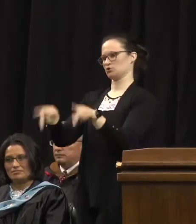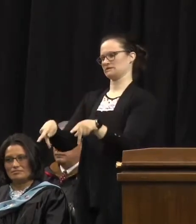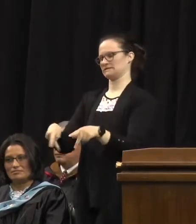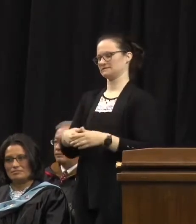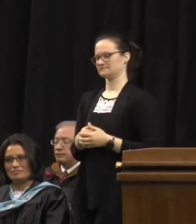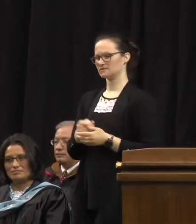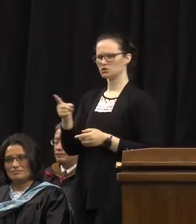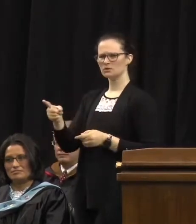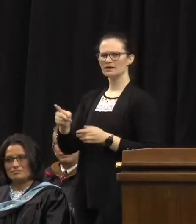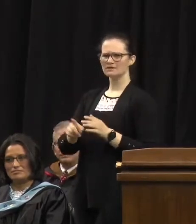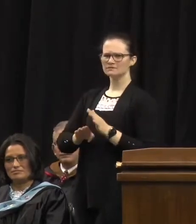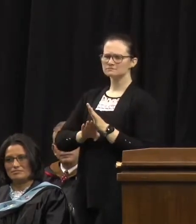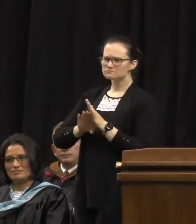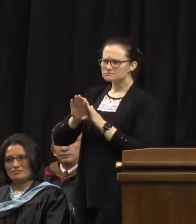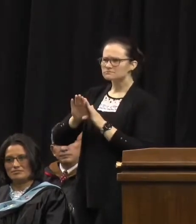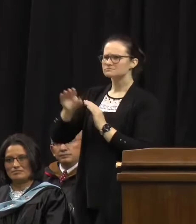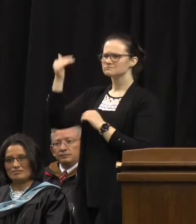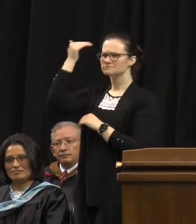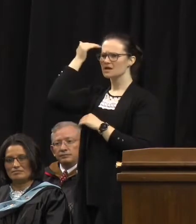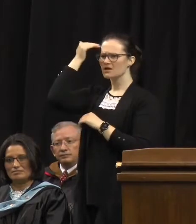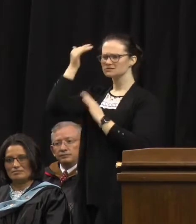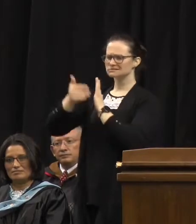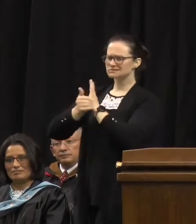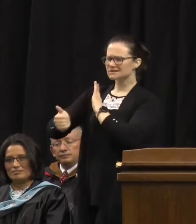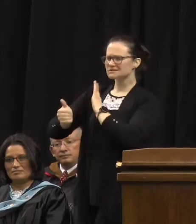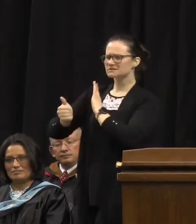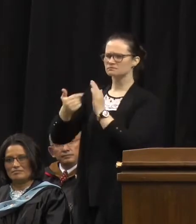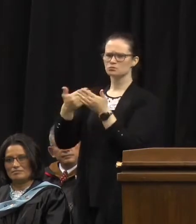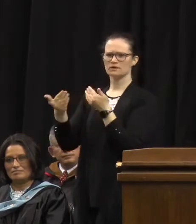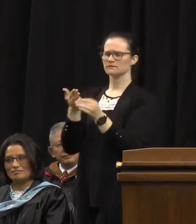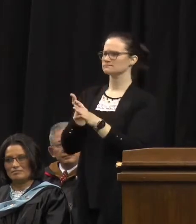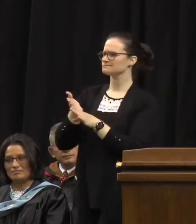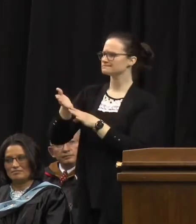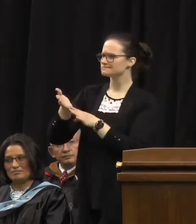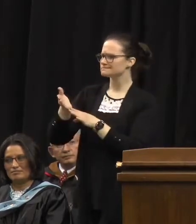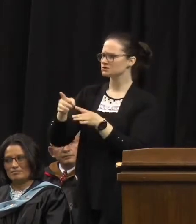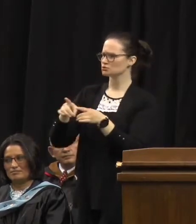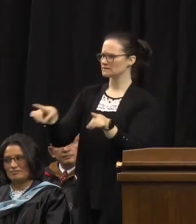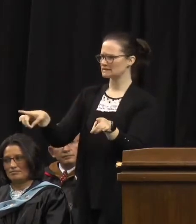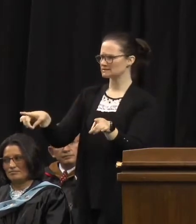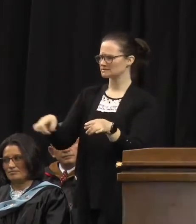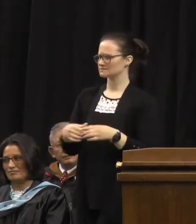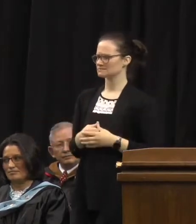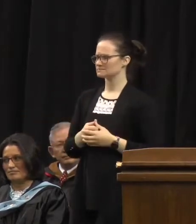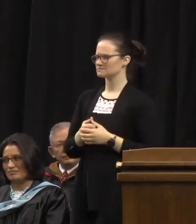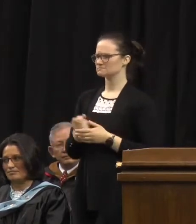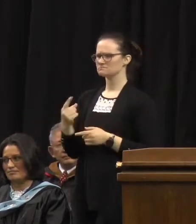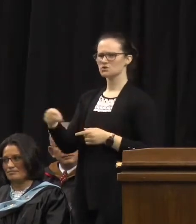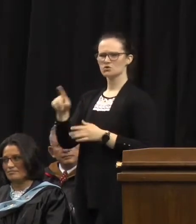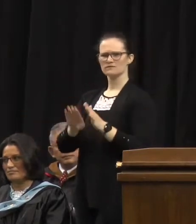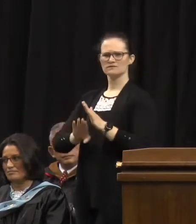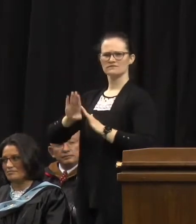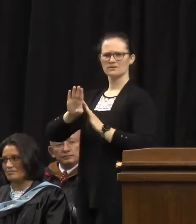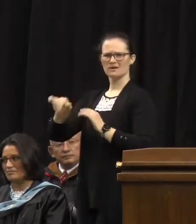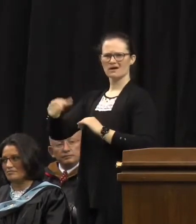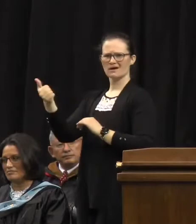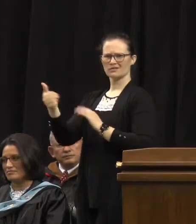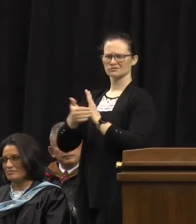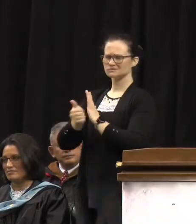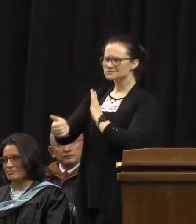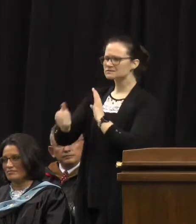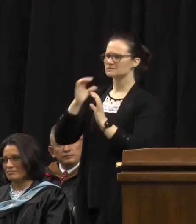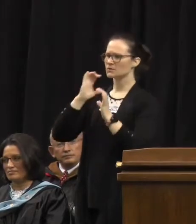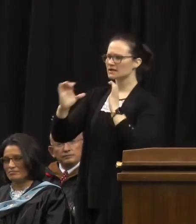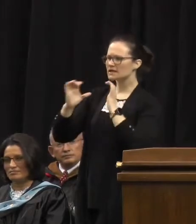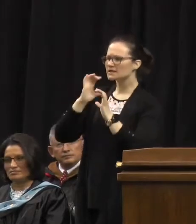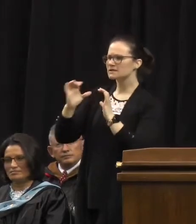you have developed the skills and knowledge of your industry or academic discipline. That you have developed other skills,